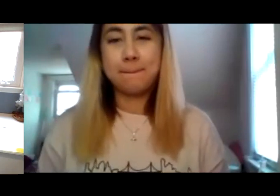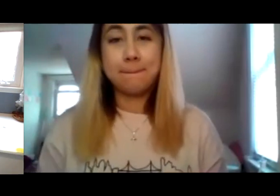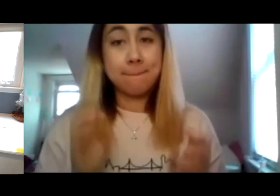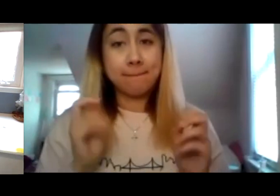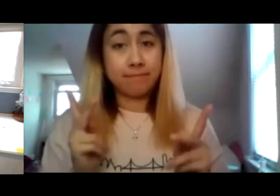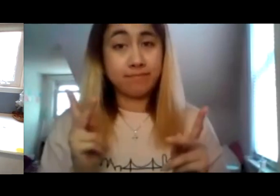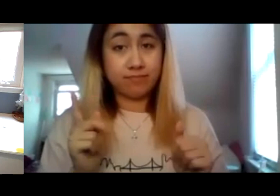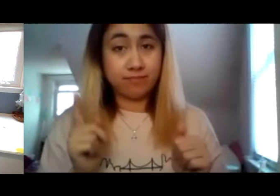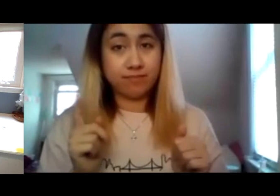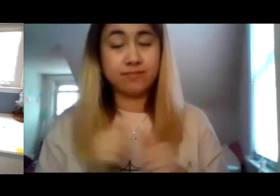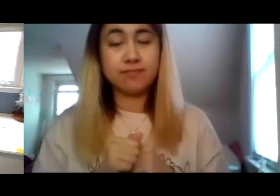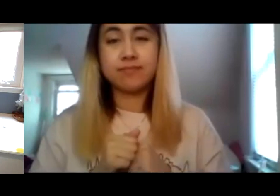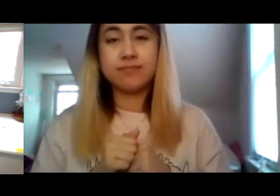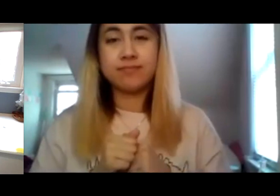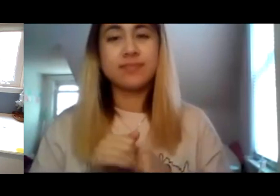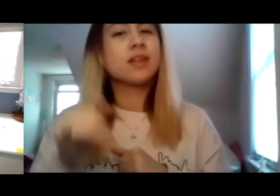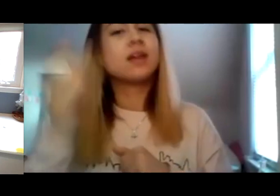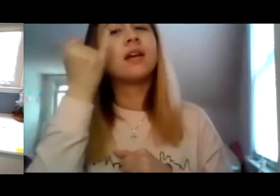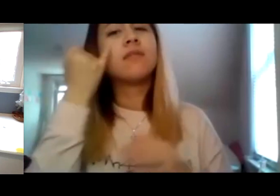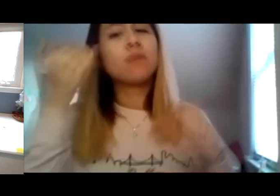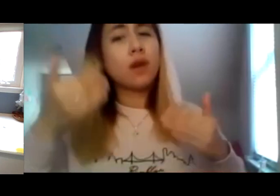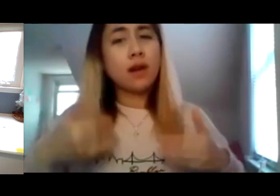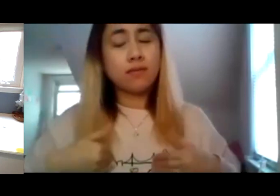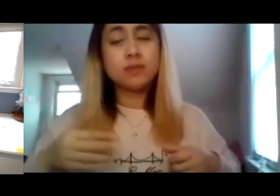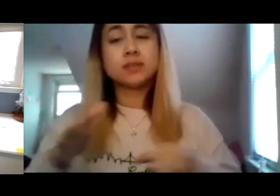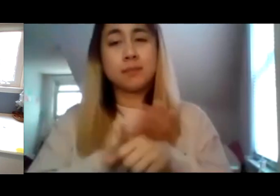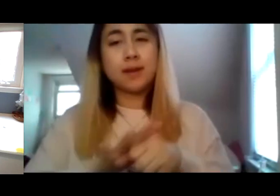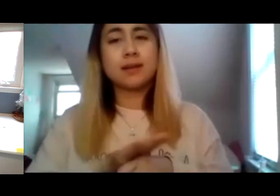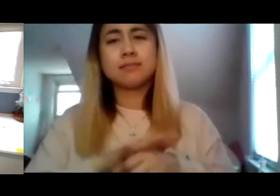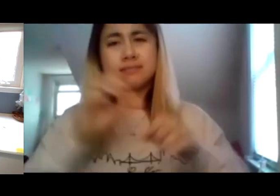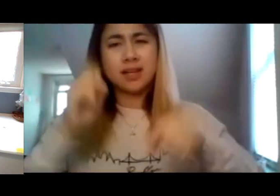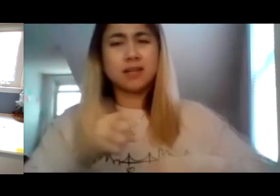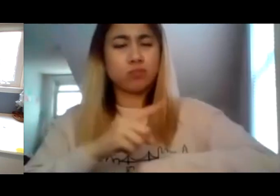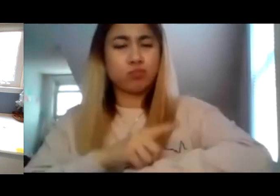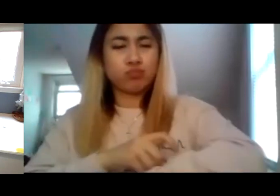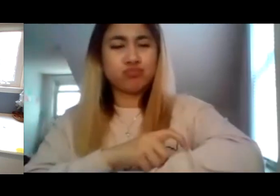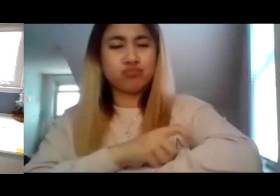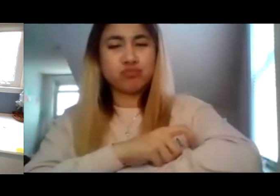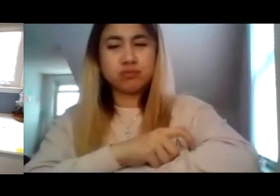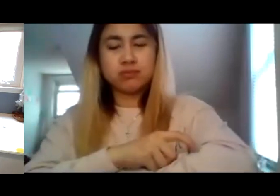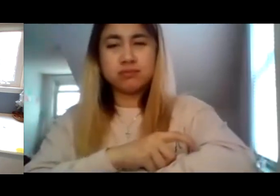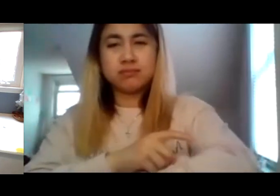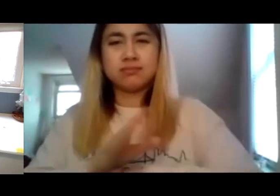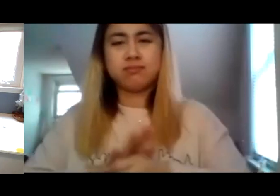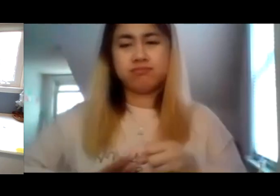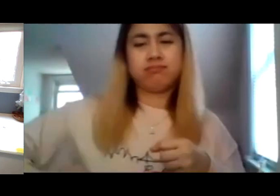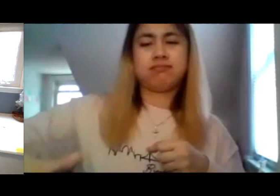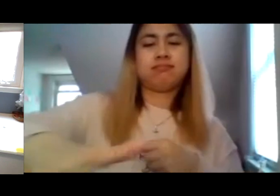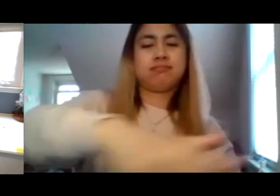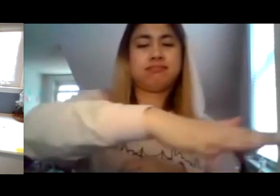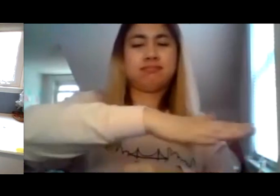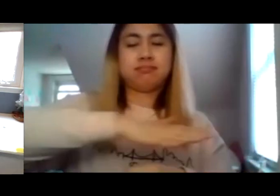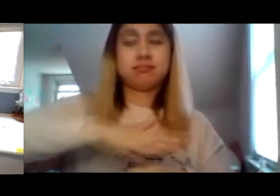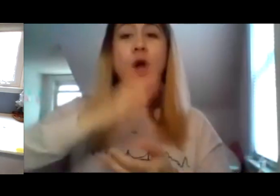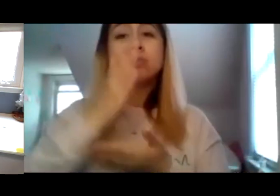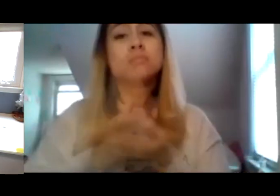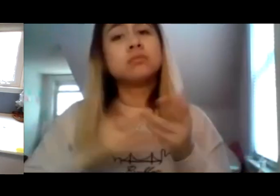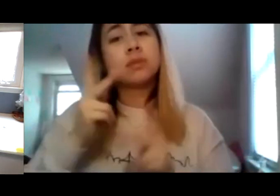Okay? If you have space, you can caterpillar crawl all around. And some people call this the inchworm too.